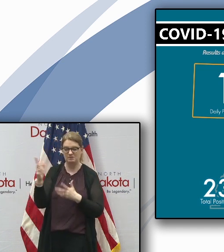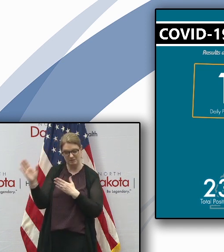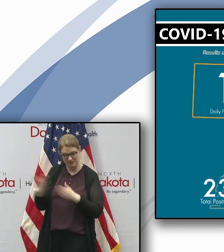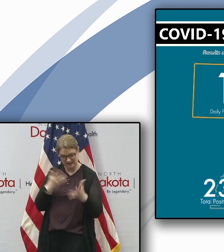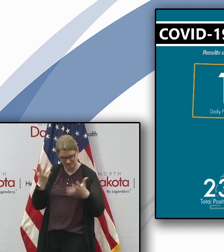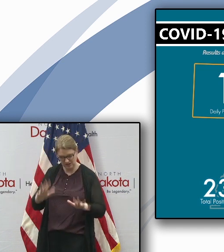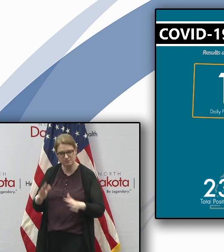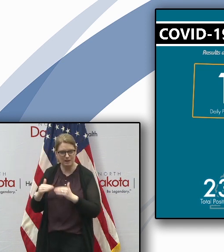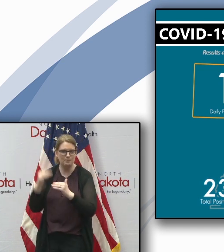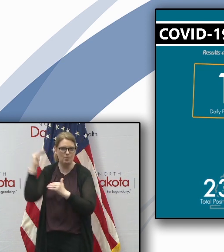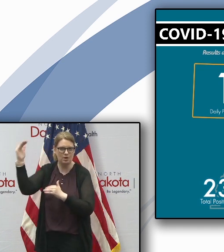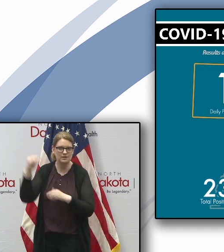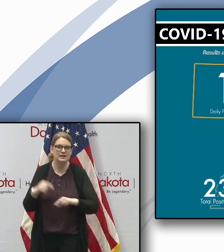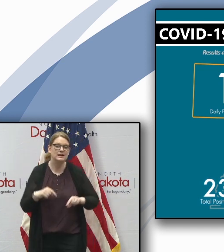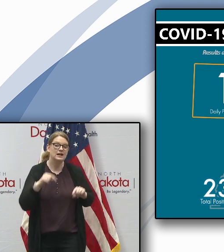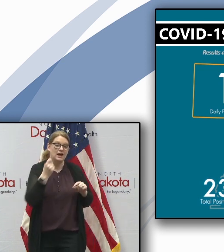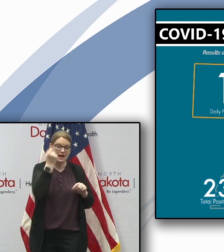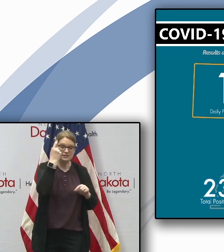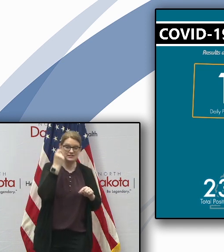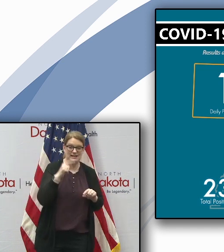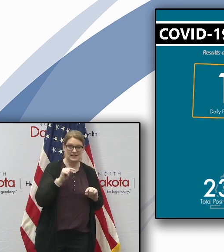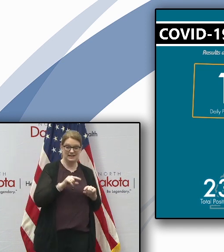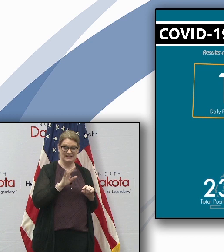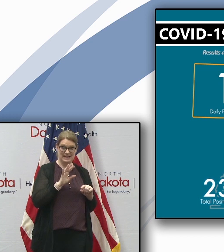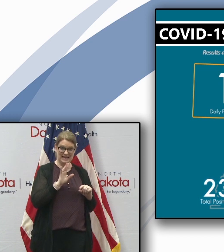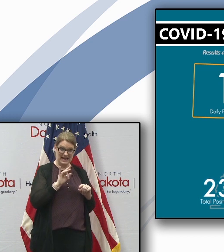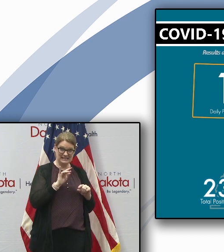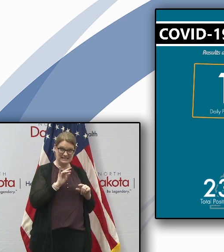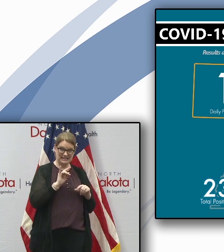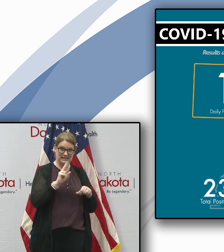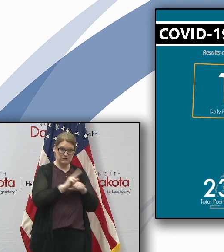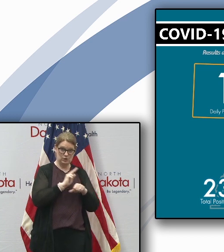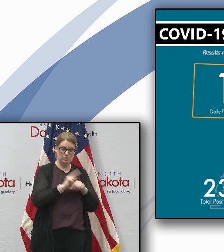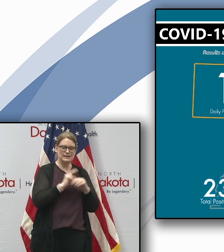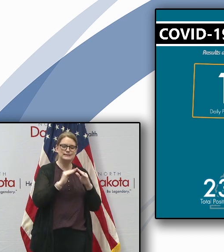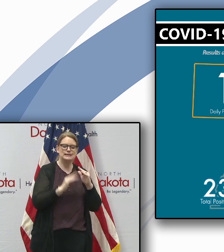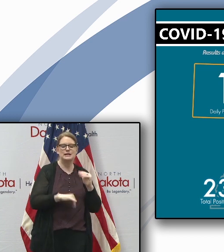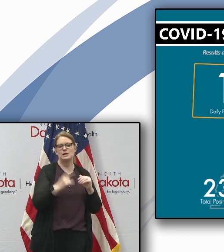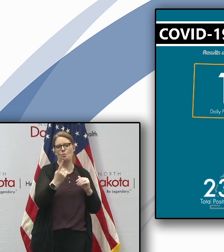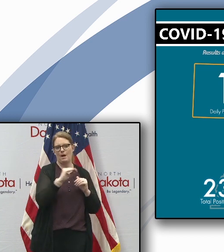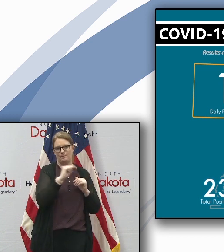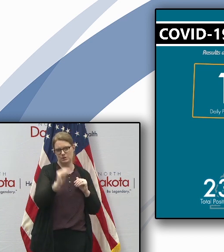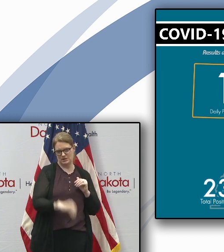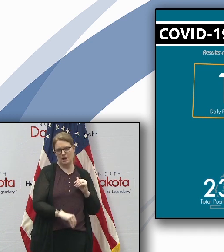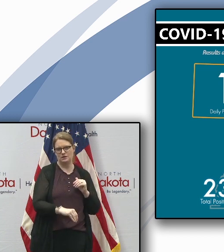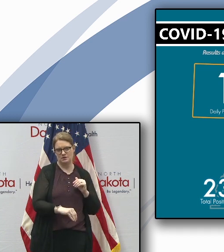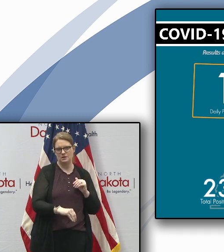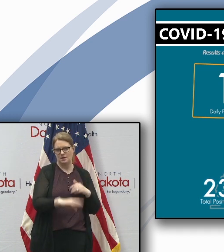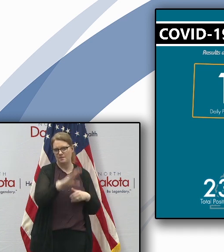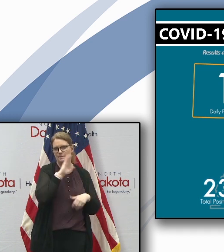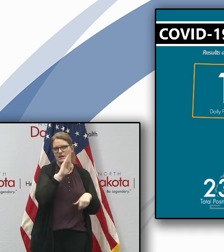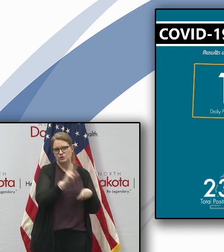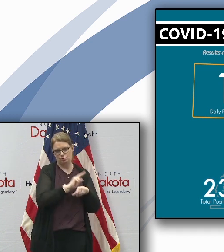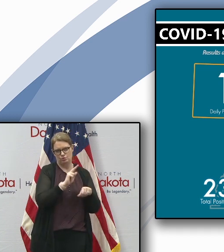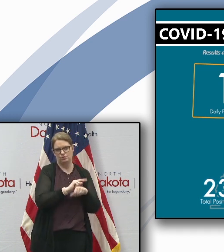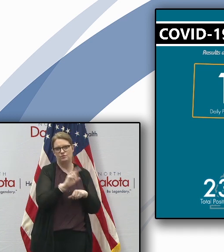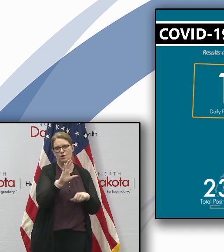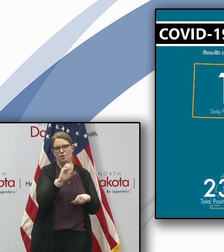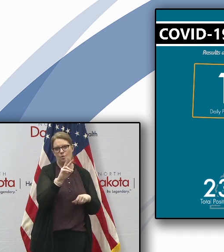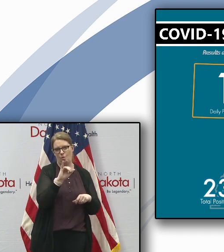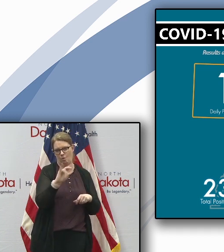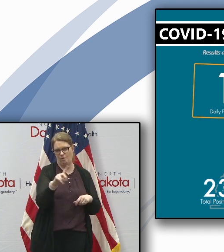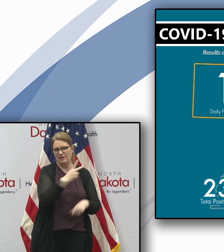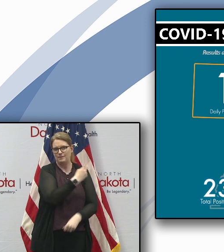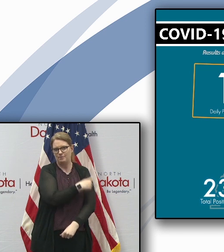than 1% of the hospital beds today in North Dakota are being used for COVID patients. And so again, this should give